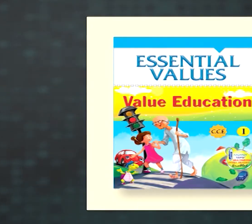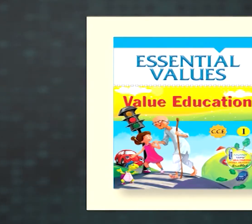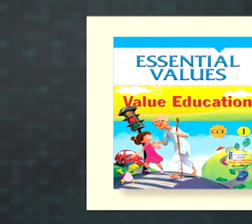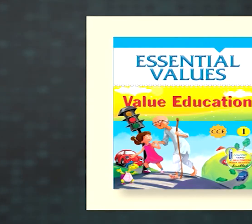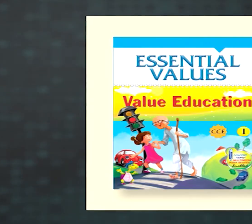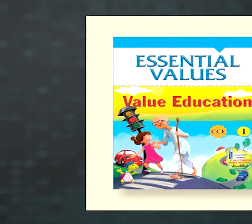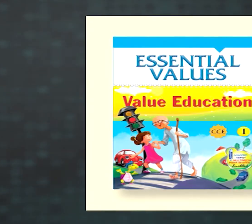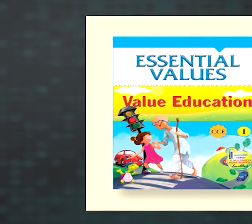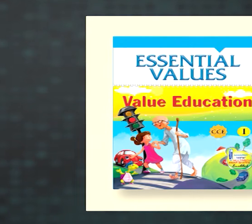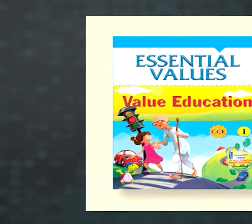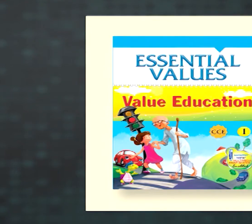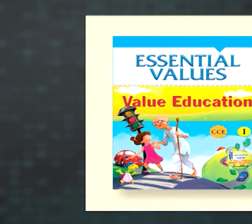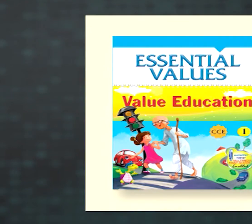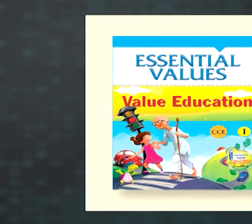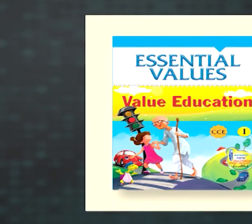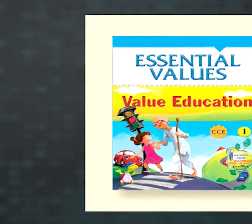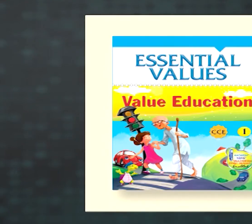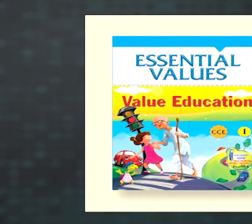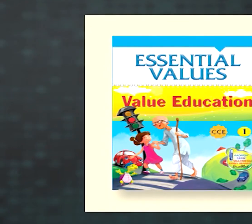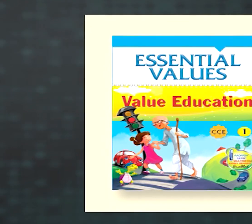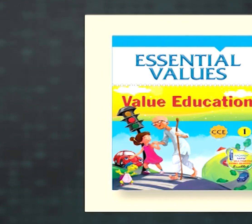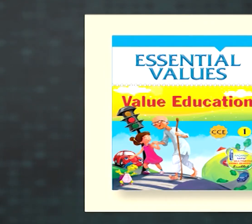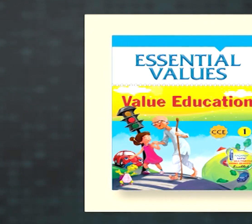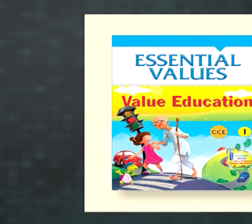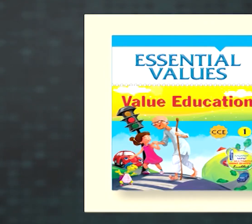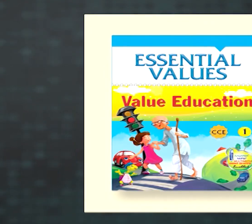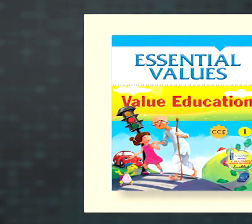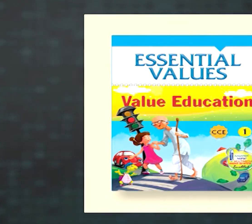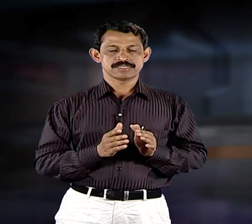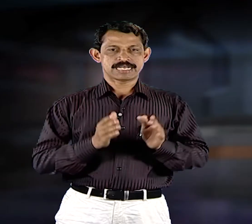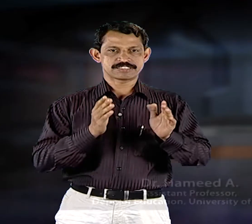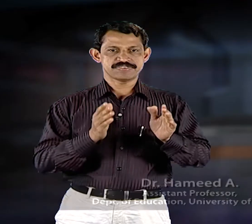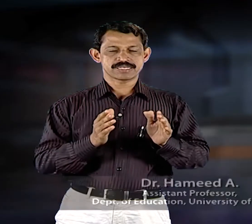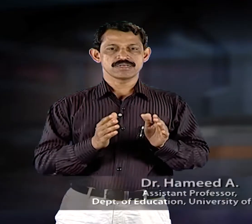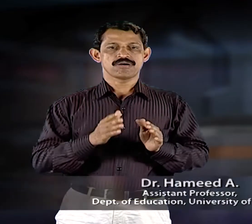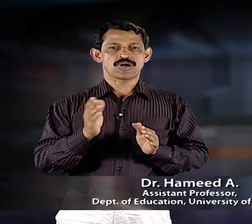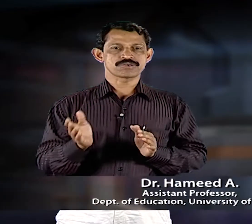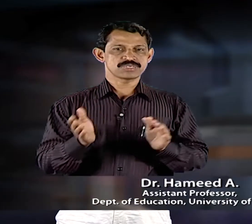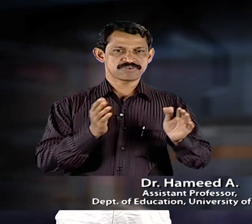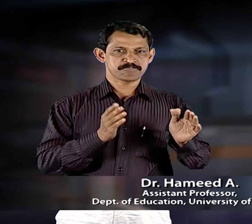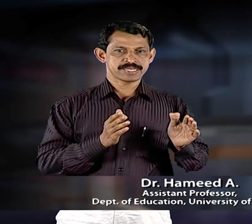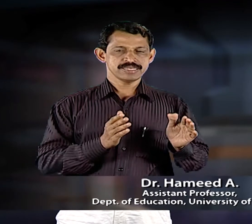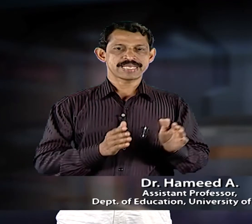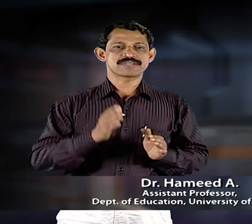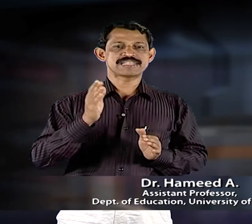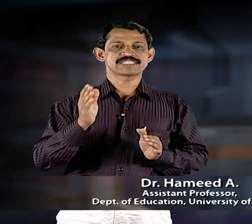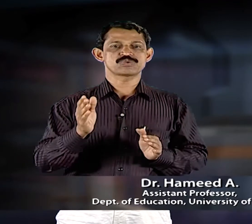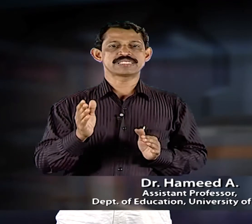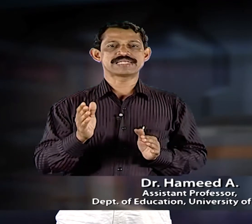education. It lays the foundation for building a strong character, achieving all round development and rising to the needs